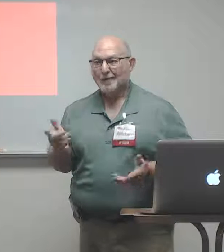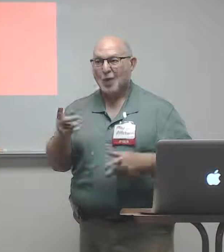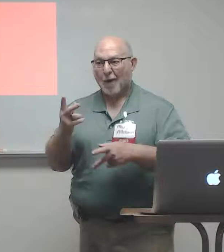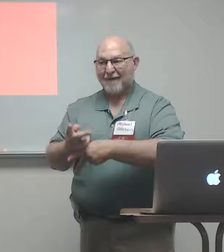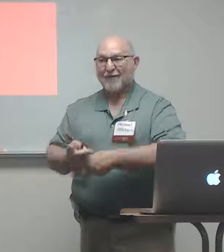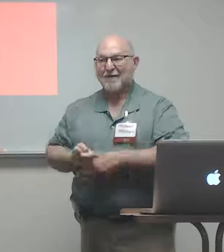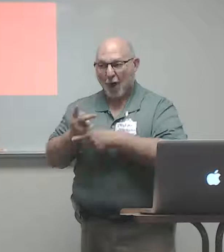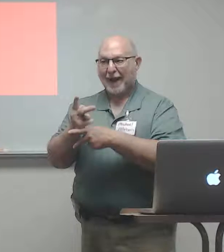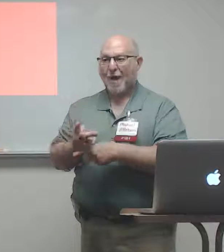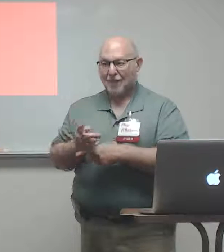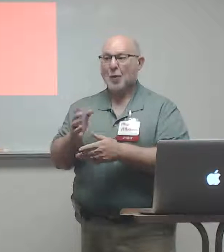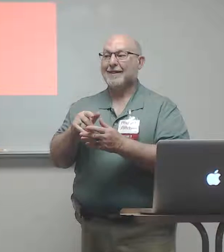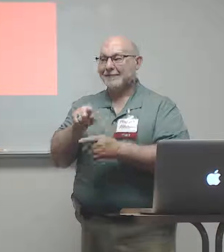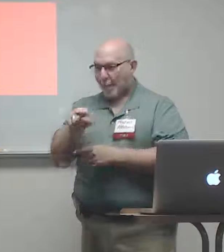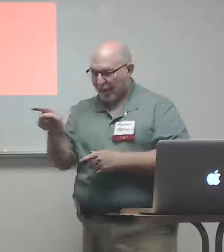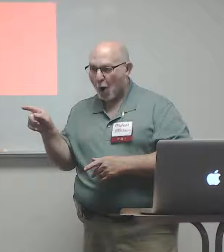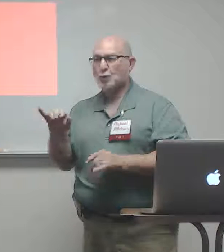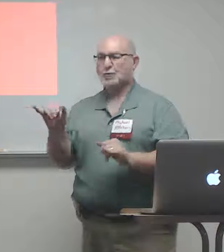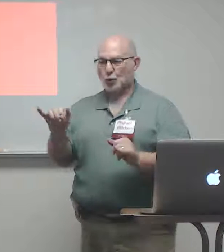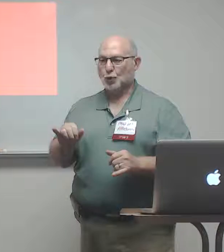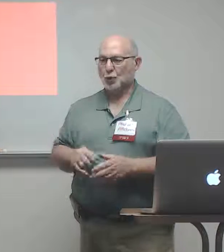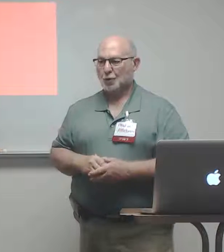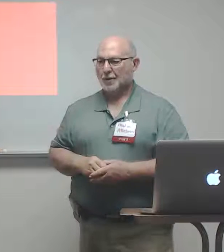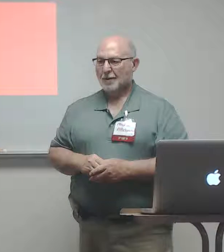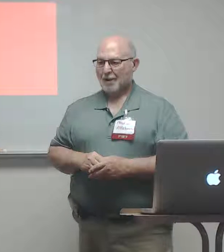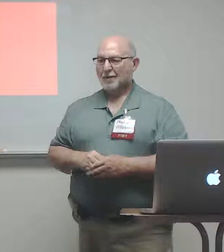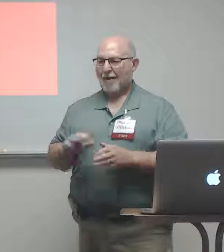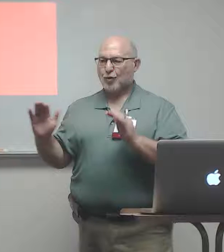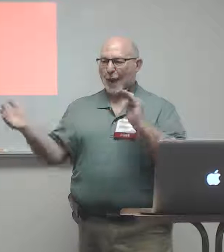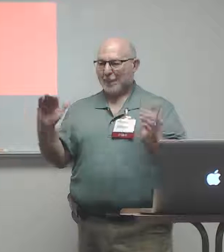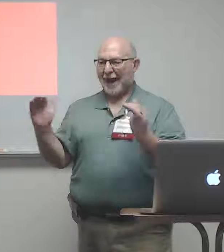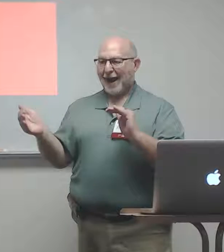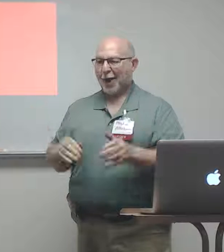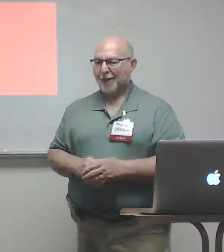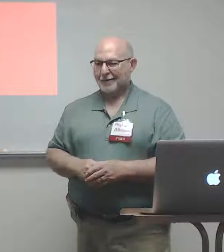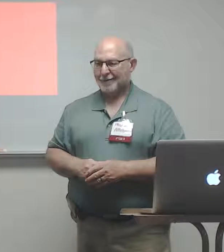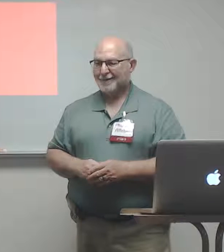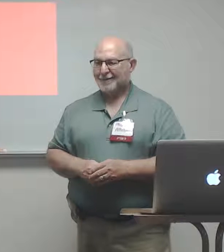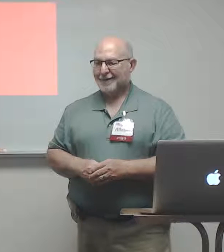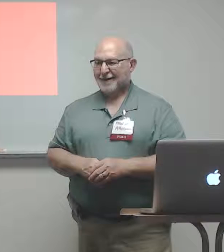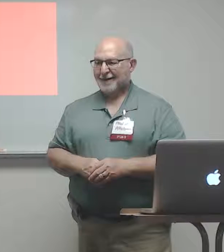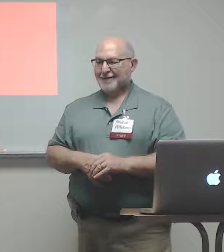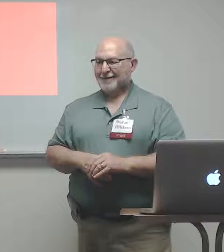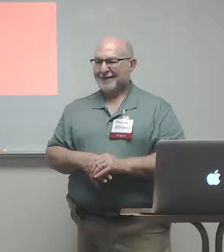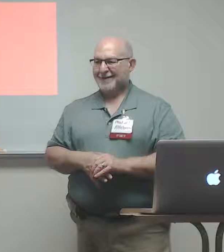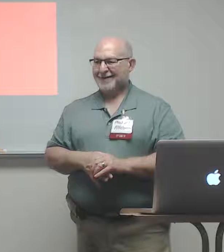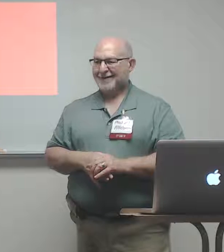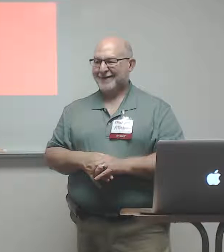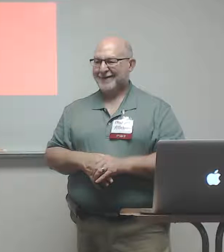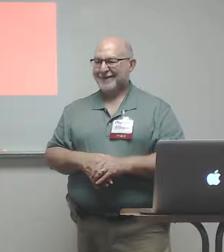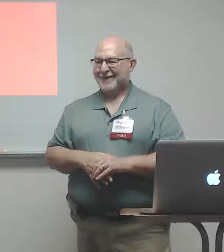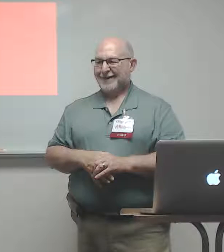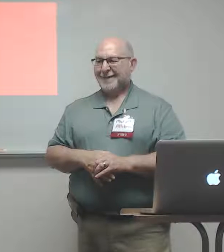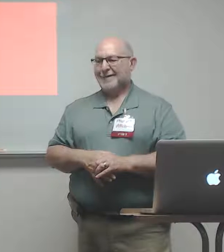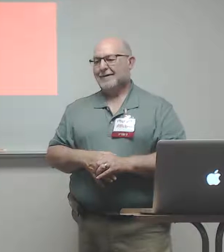So I have to be very careful with some of those too. You have to compare. I have the best truth for today. Yeah.